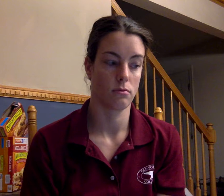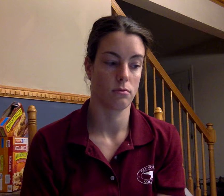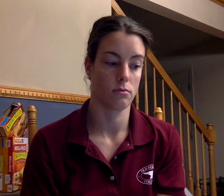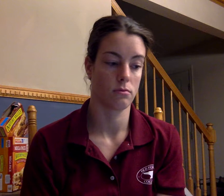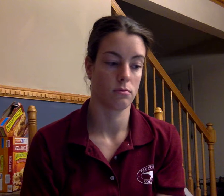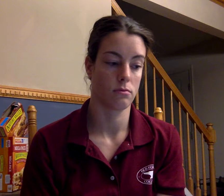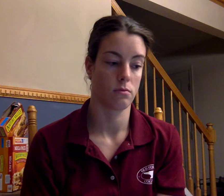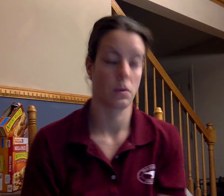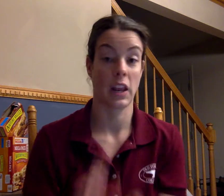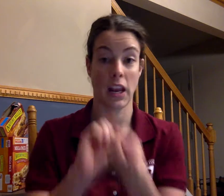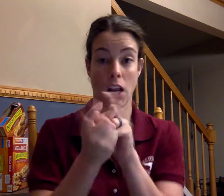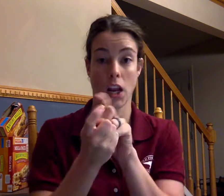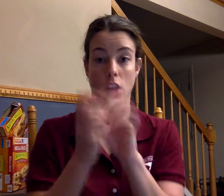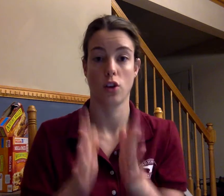printed.